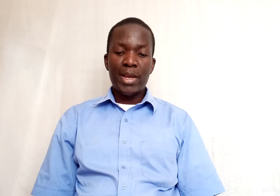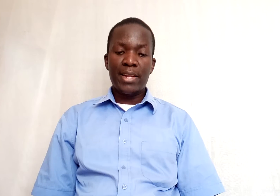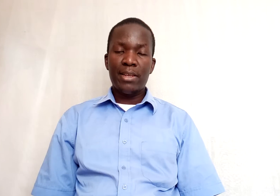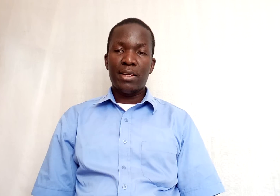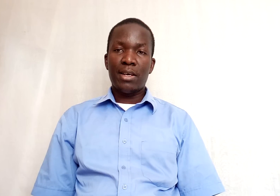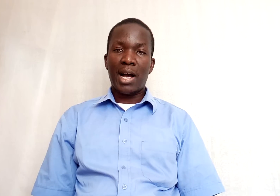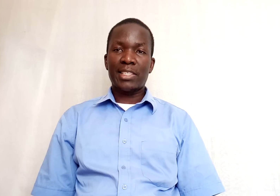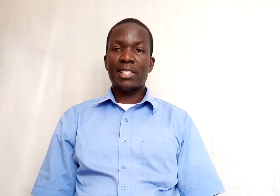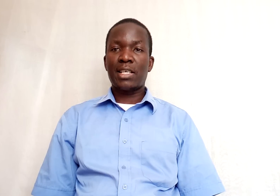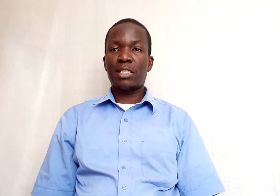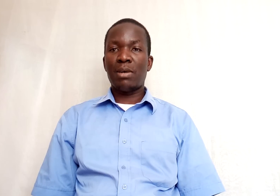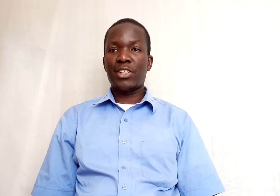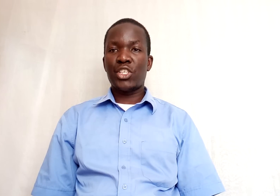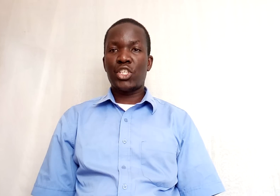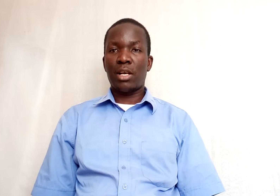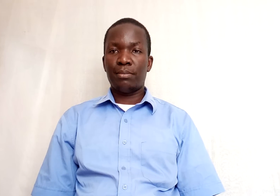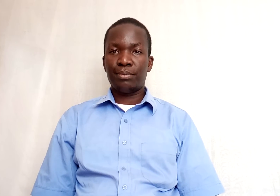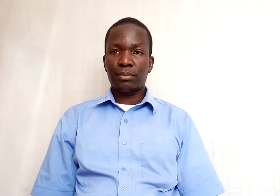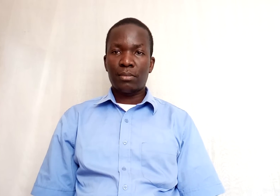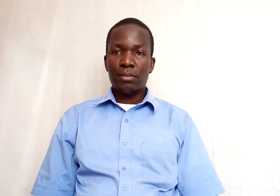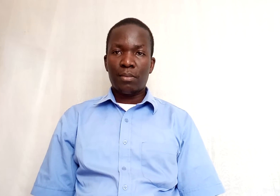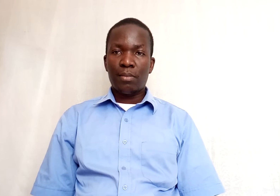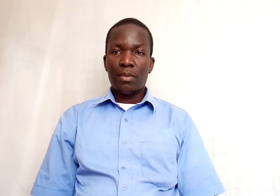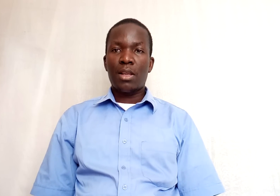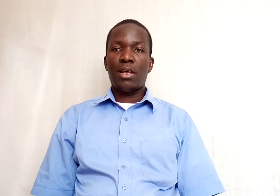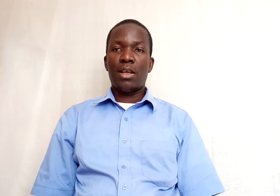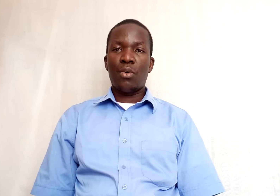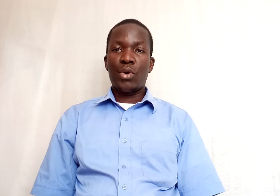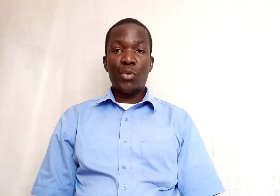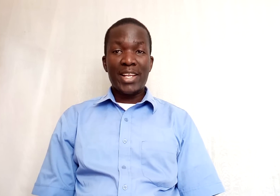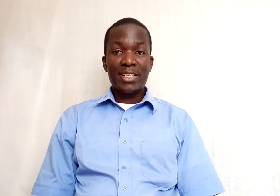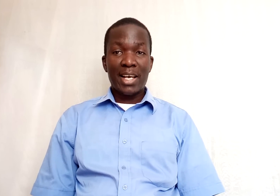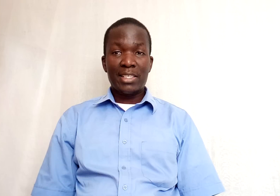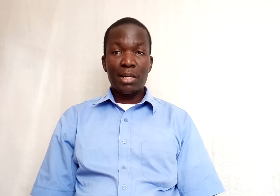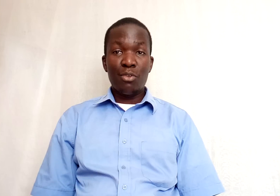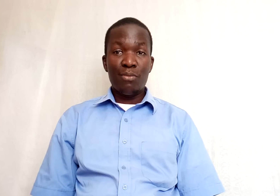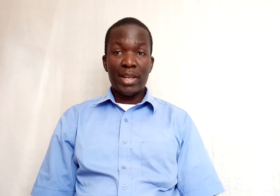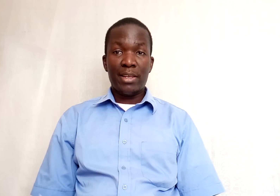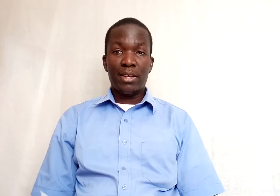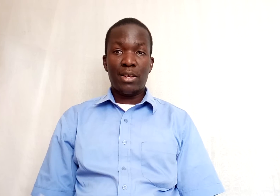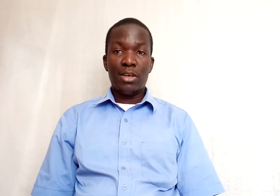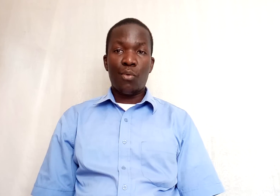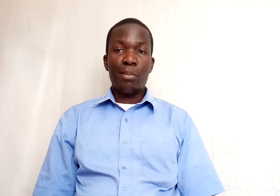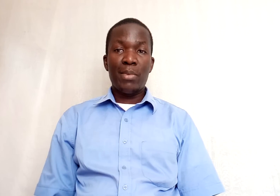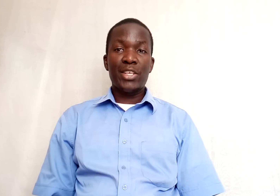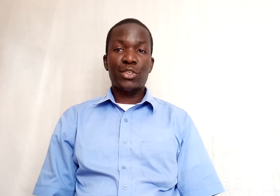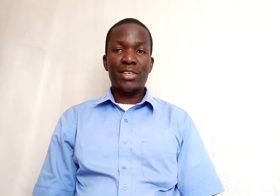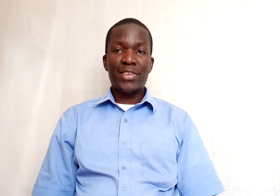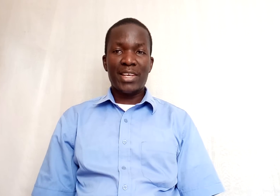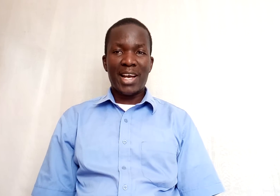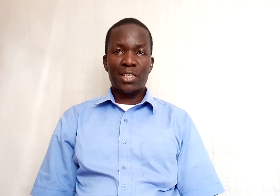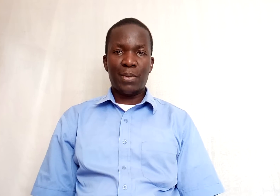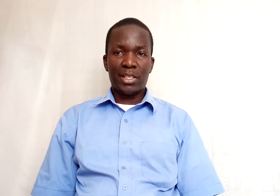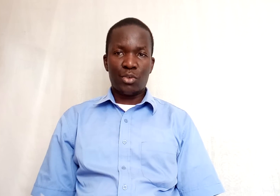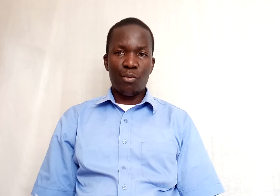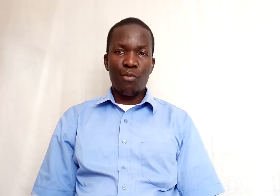movement as discussed by the teacher. When we were discussing movement, we mentioned 3 aspects of